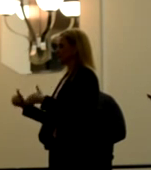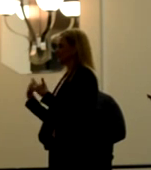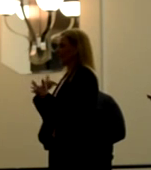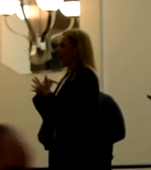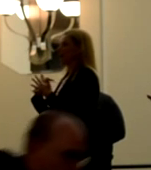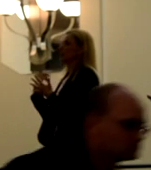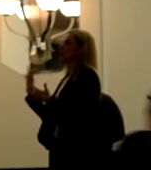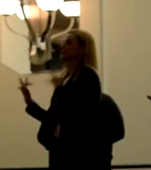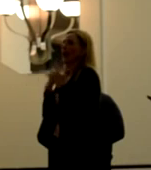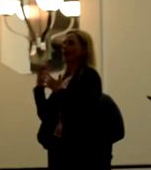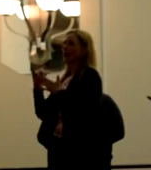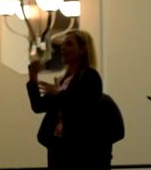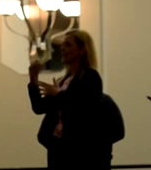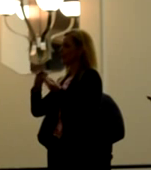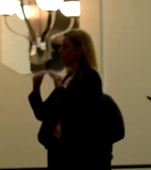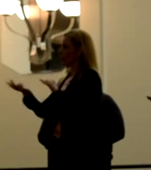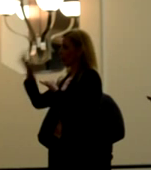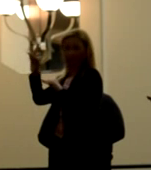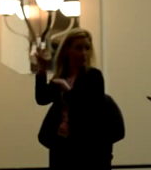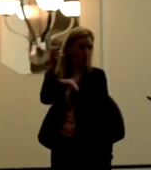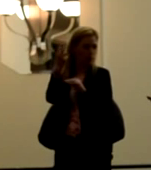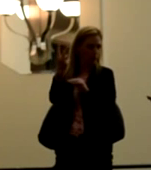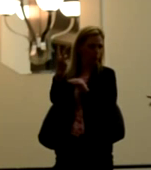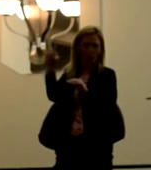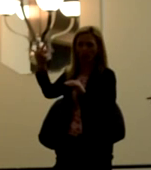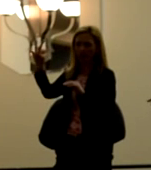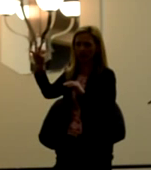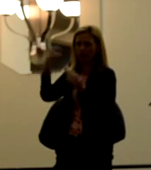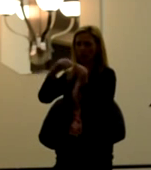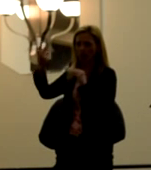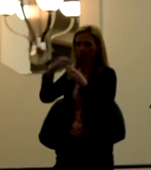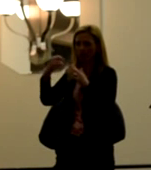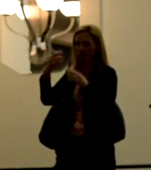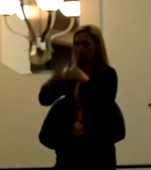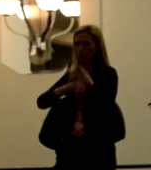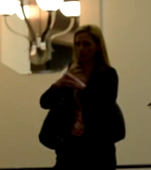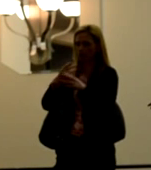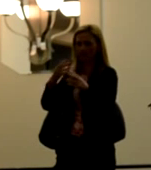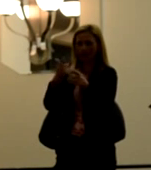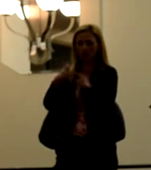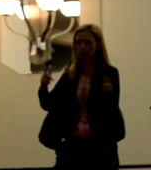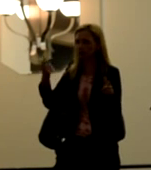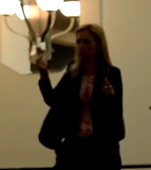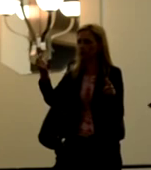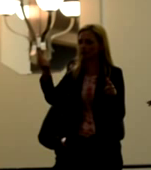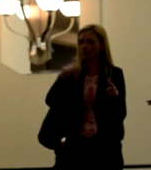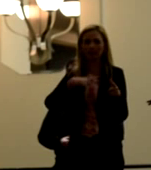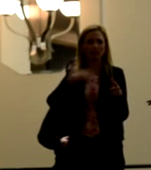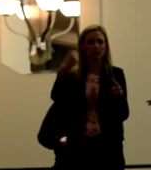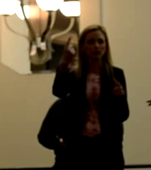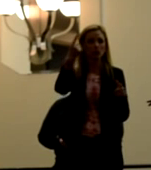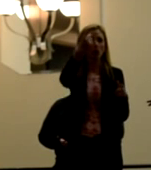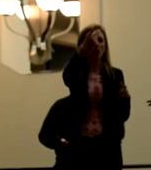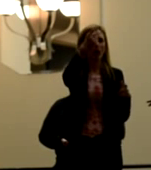think anyone should learn it. I mean, I'm so excited that ASL is probably the number three most used language in the United States. Is that